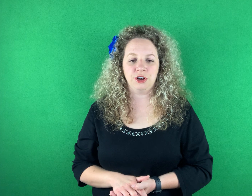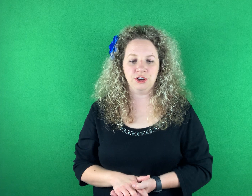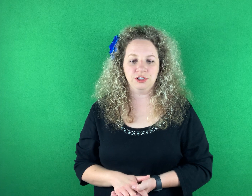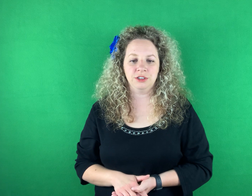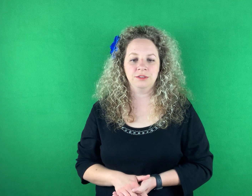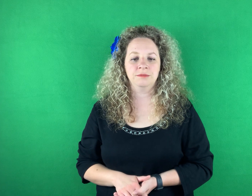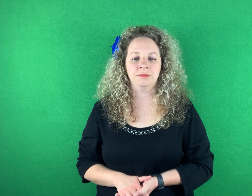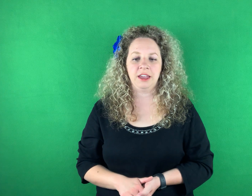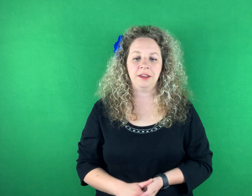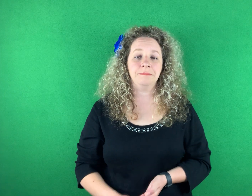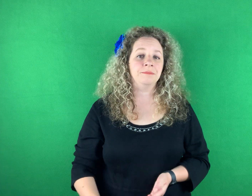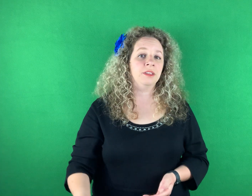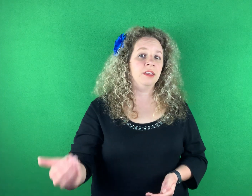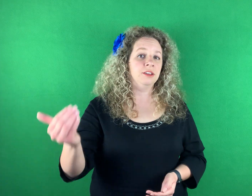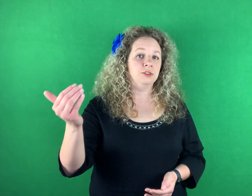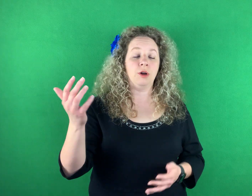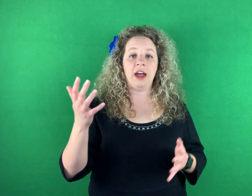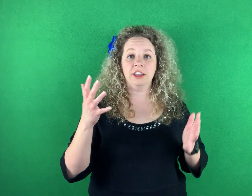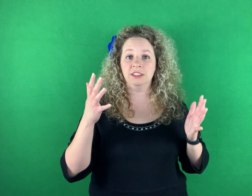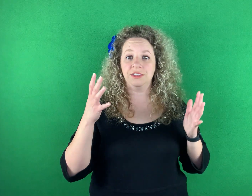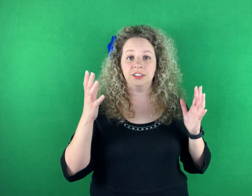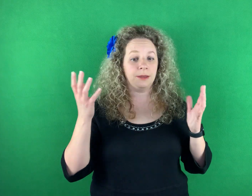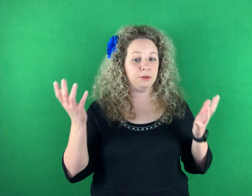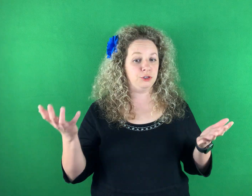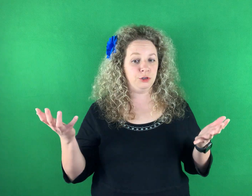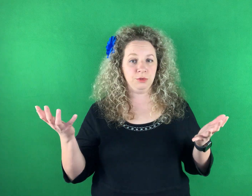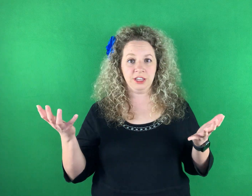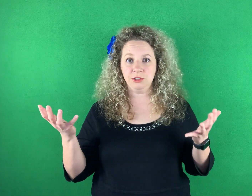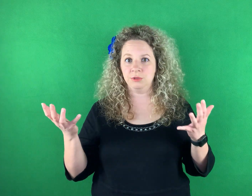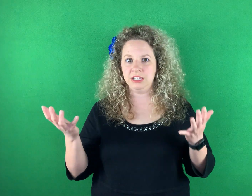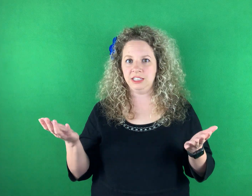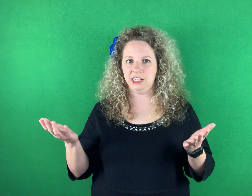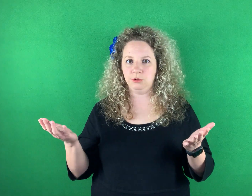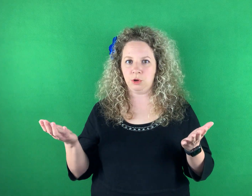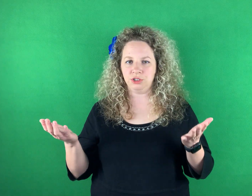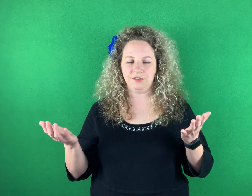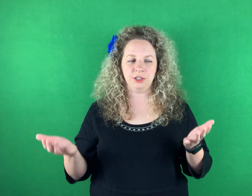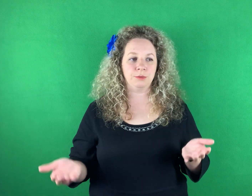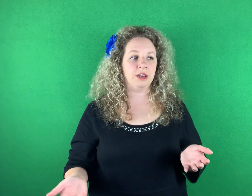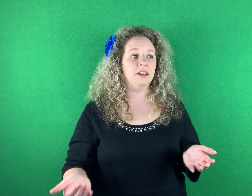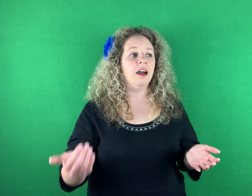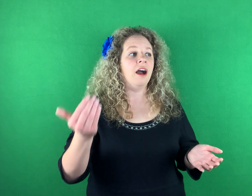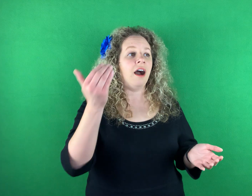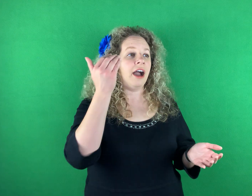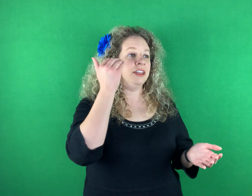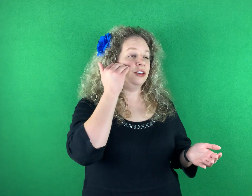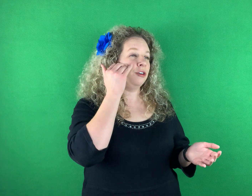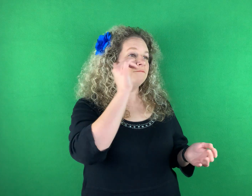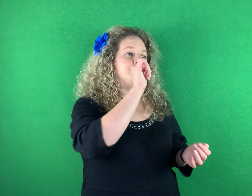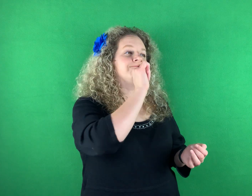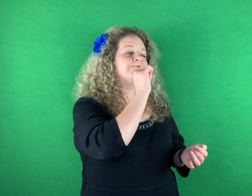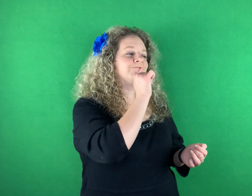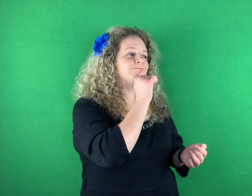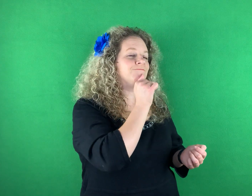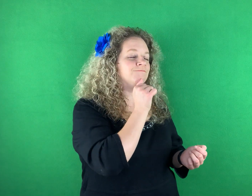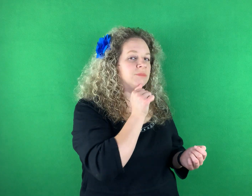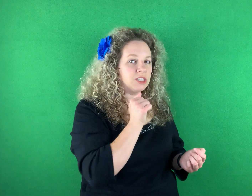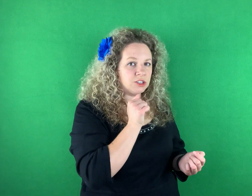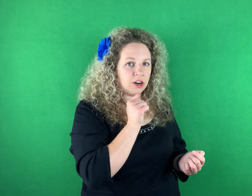hurt, okay? So I could set this up. There's 2 things, so it's easy to roll shift this one. I know the sorrow,